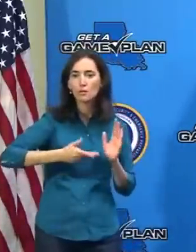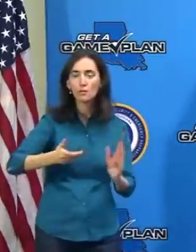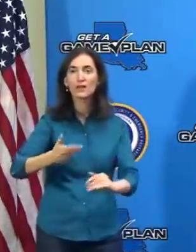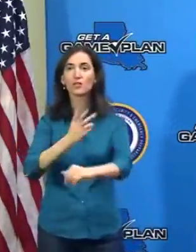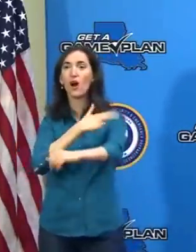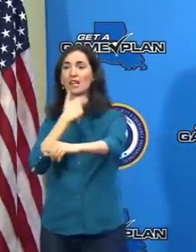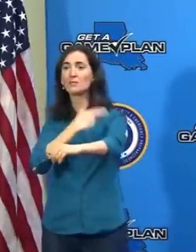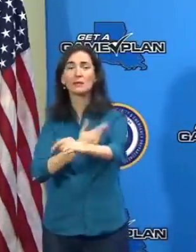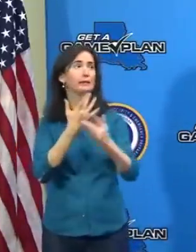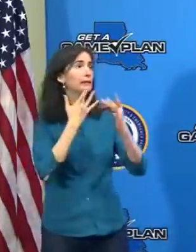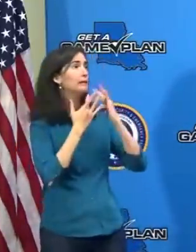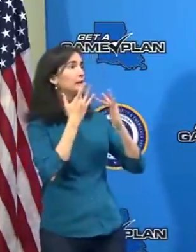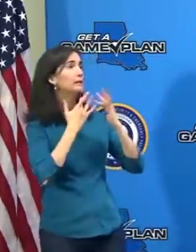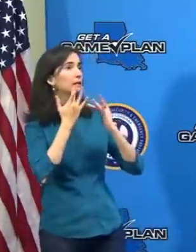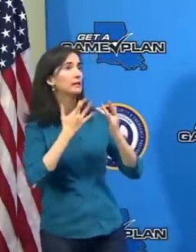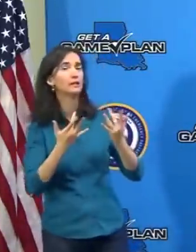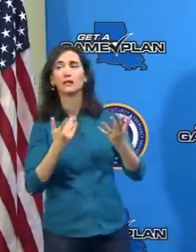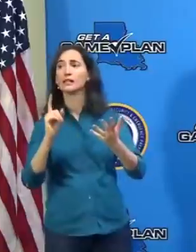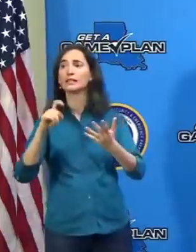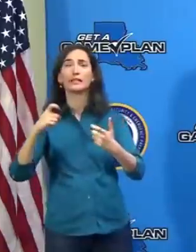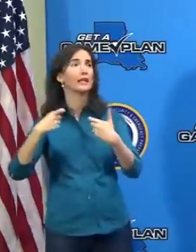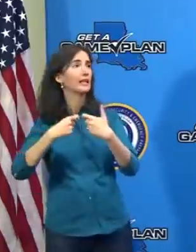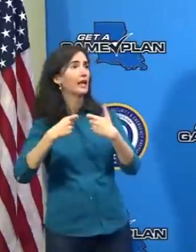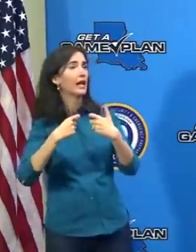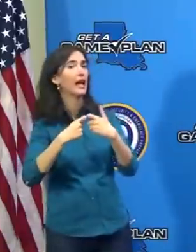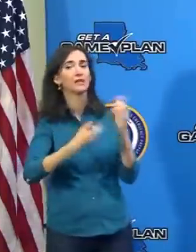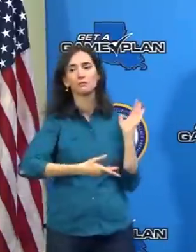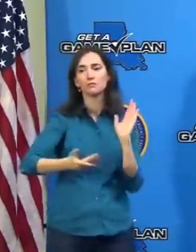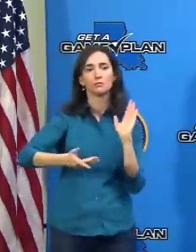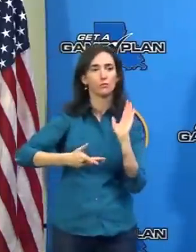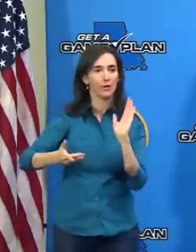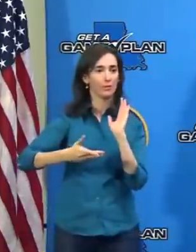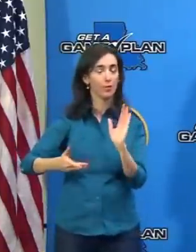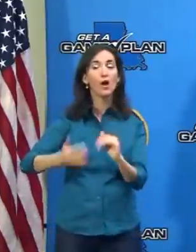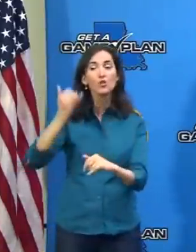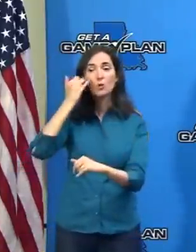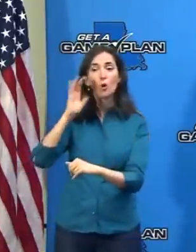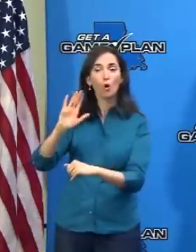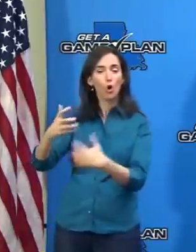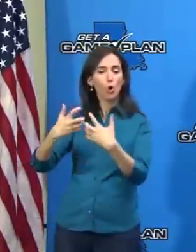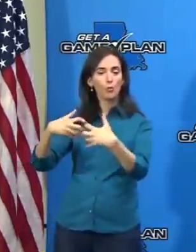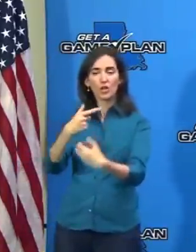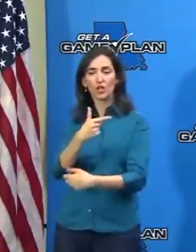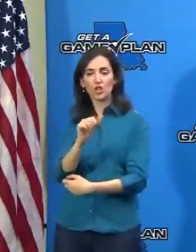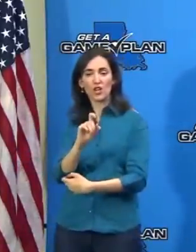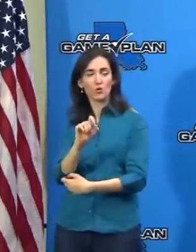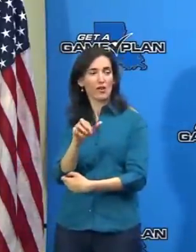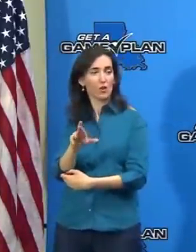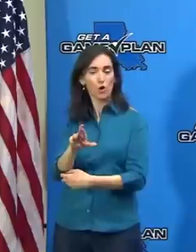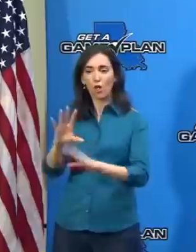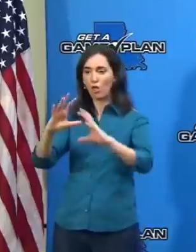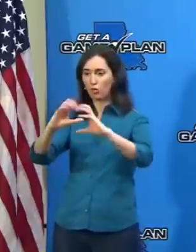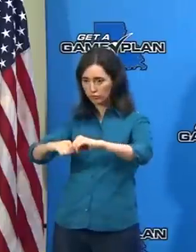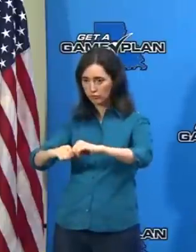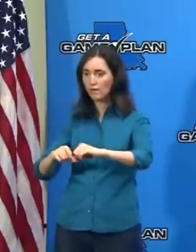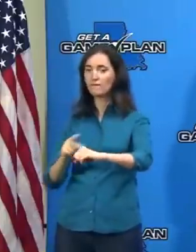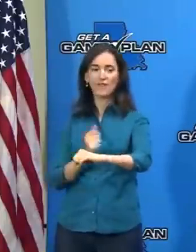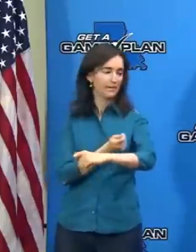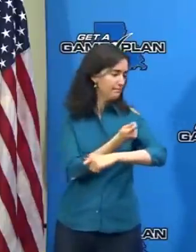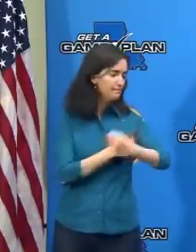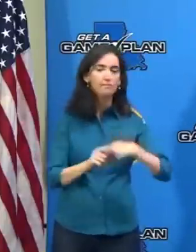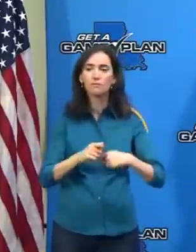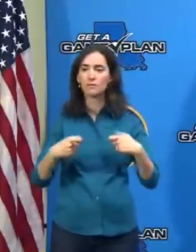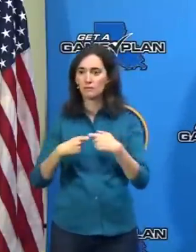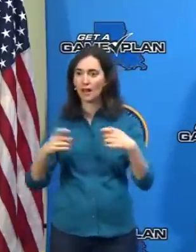and other critical assets that are under generator power, if their generator goes down, we're very able to quickly get that